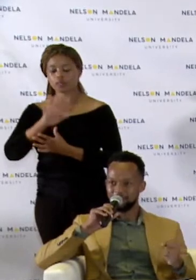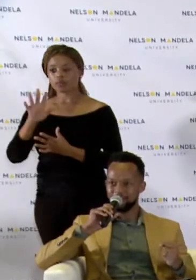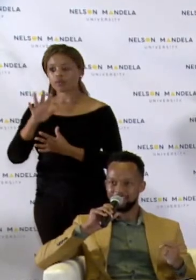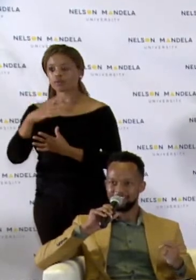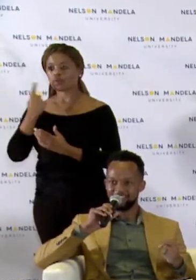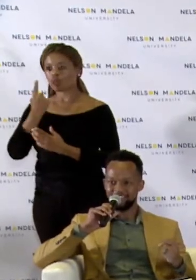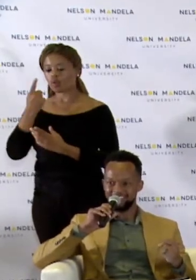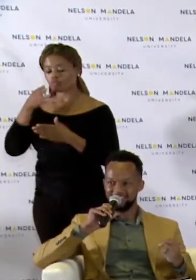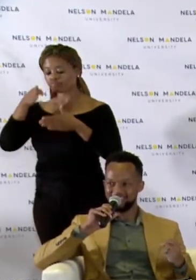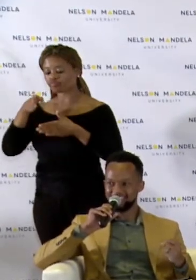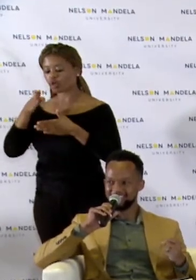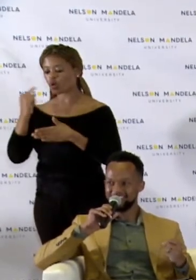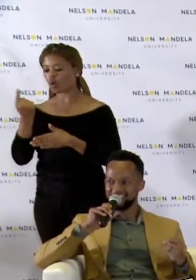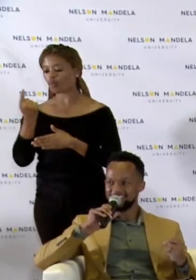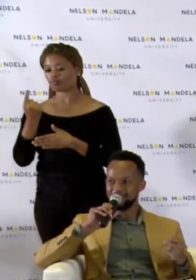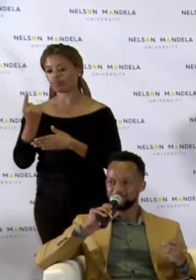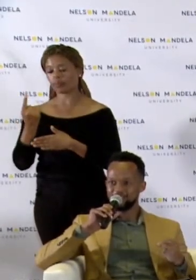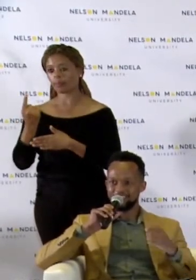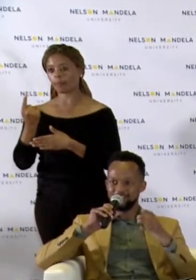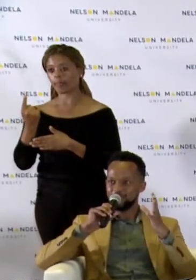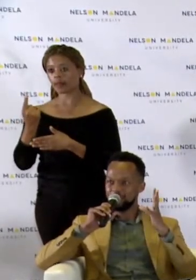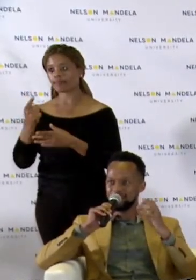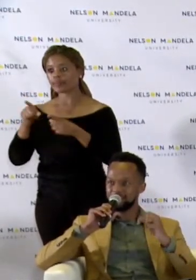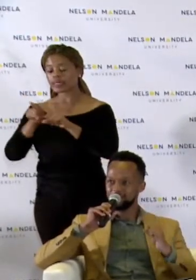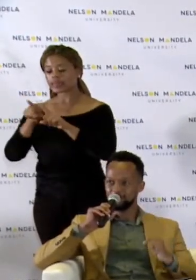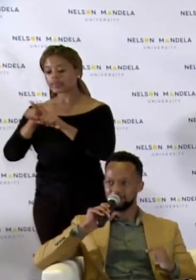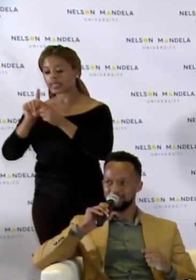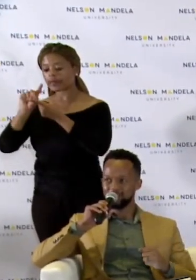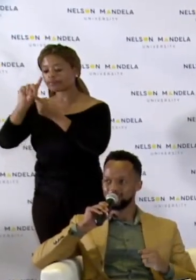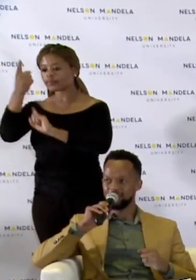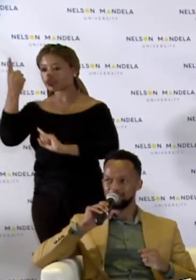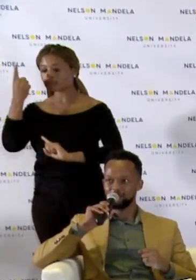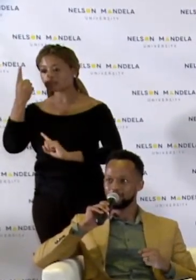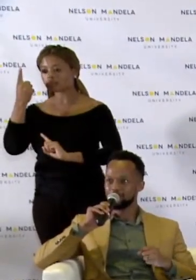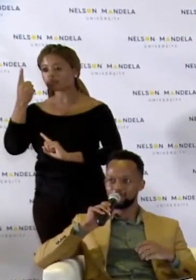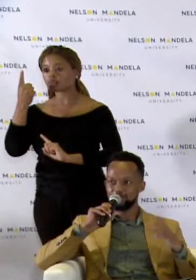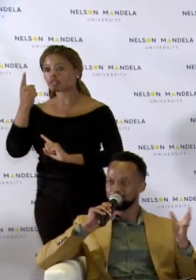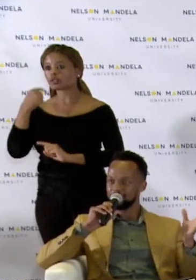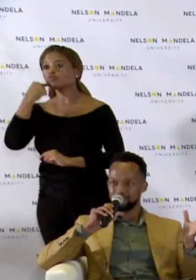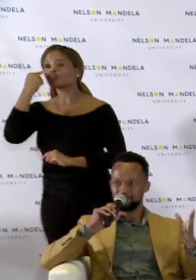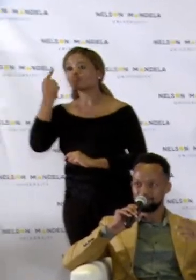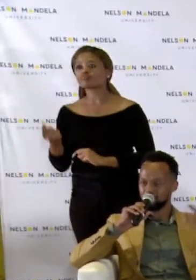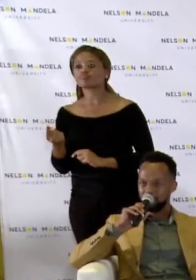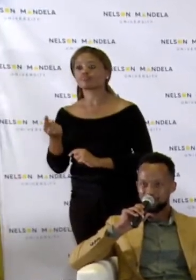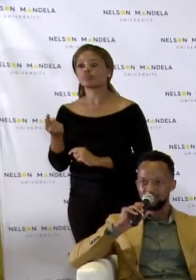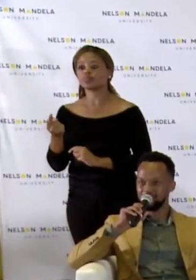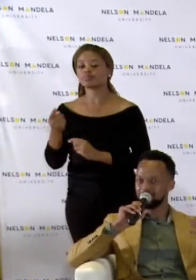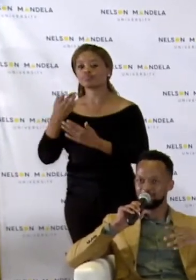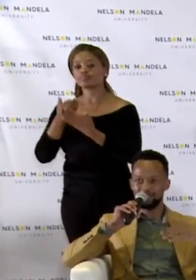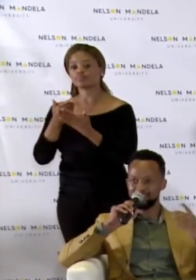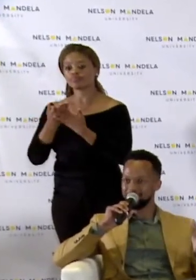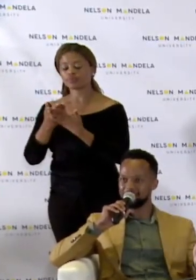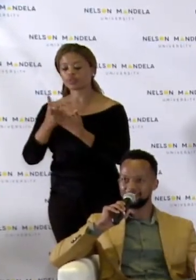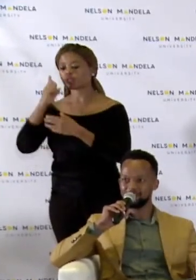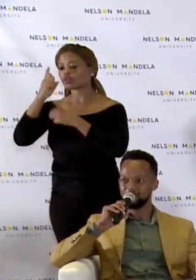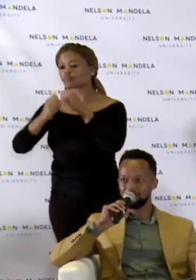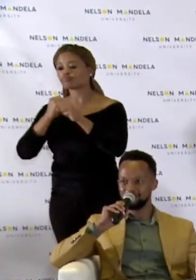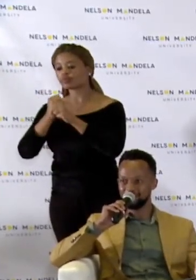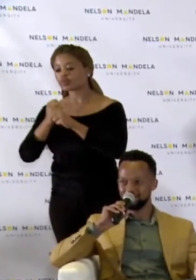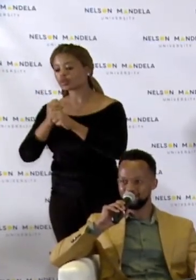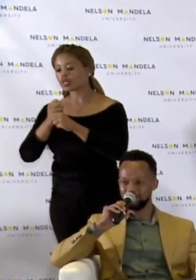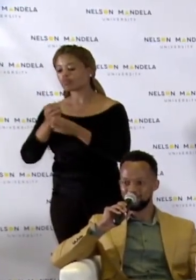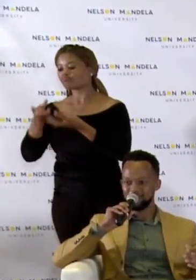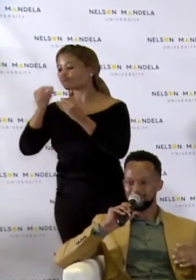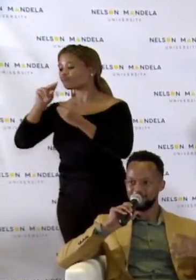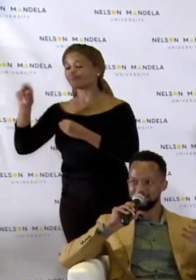to what we are right now, isn't it? Even the degree that you're studying today, tomorrow you could, or next year, you could study another